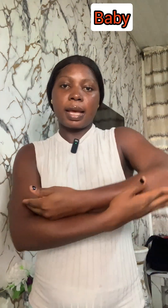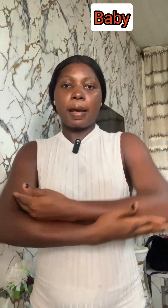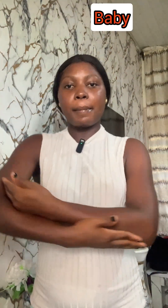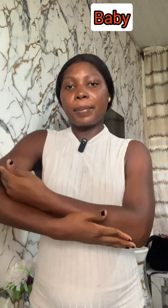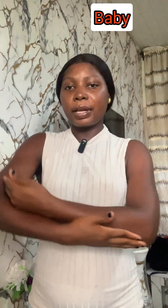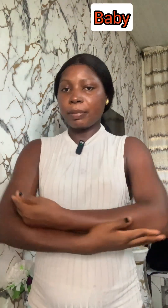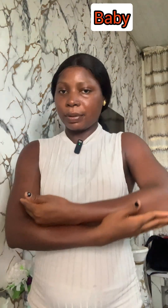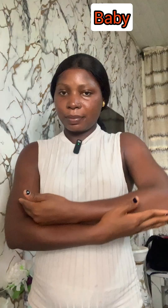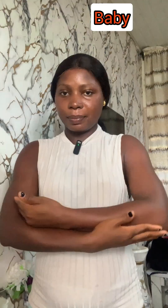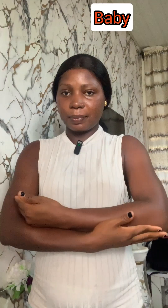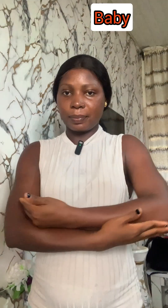Baby.